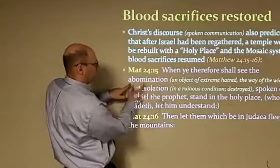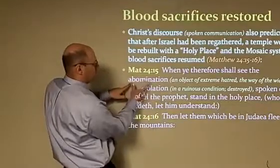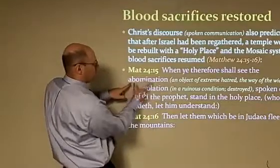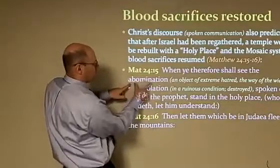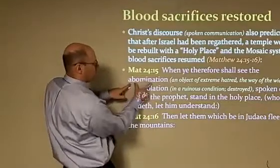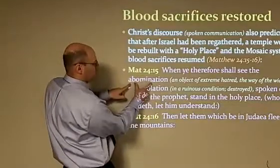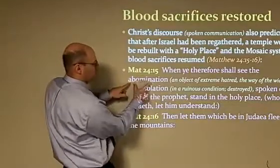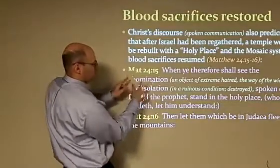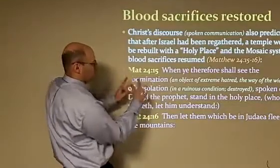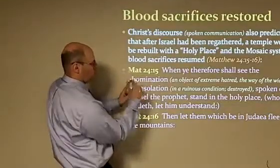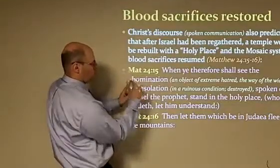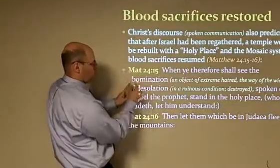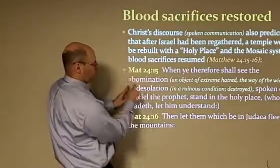Talking about the abomination.